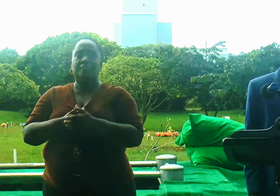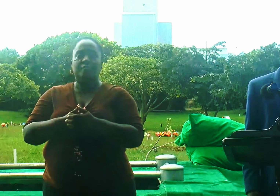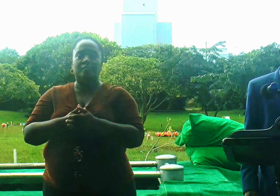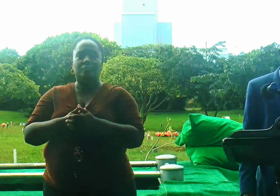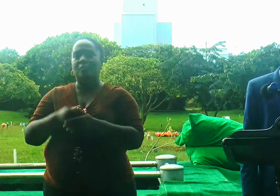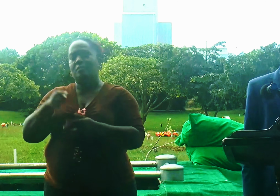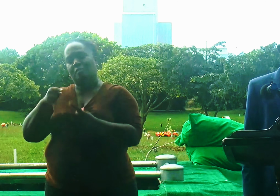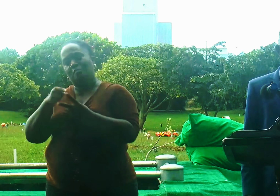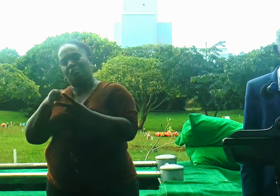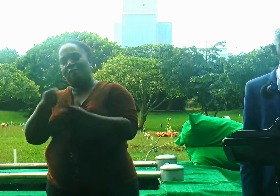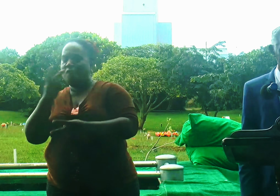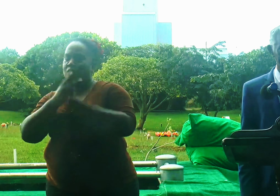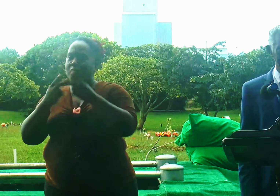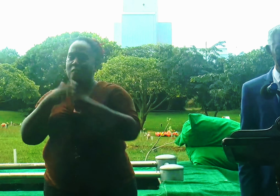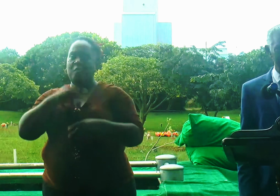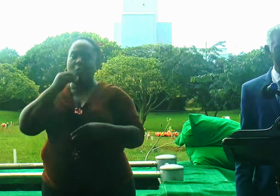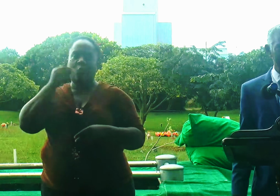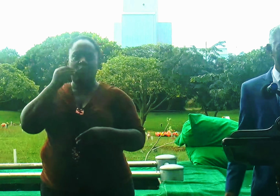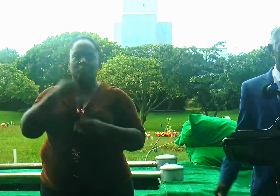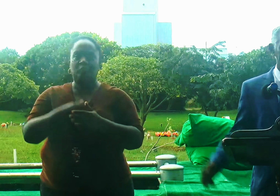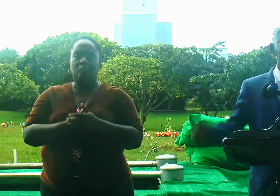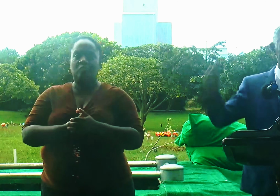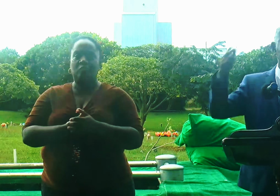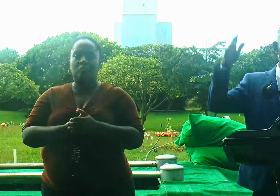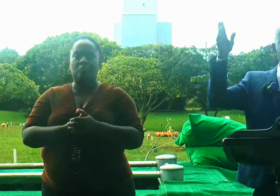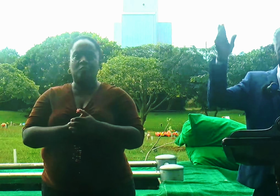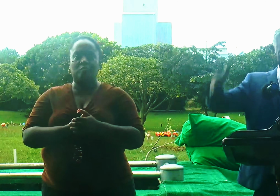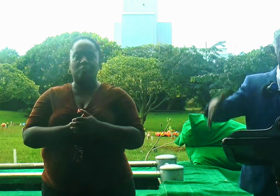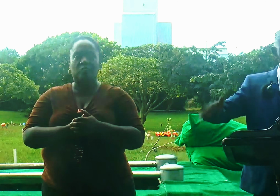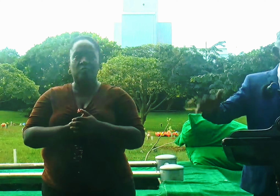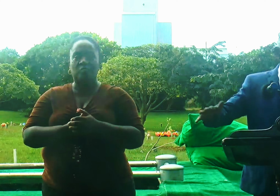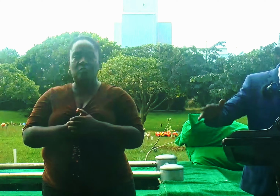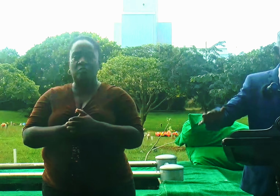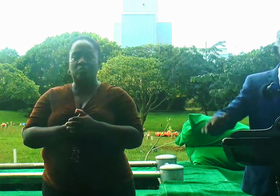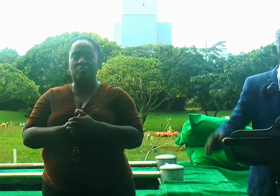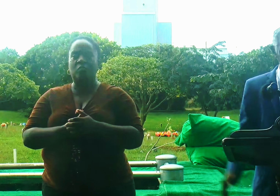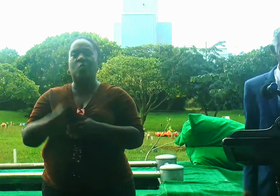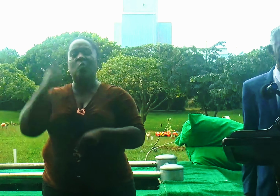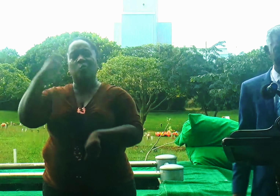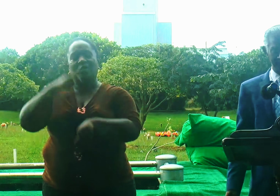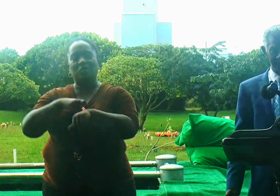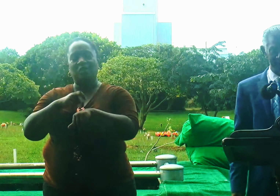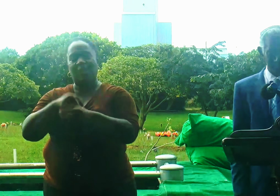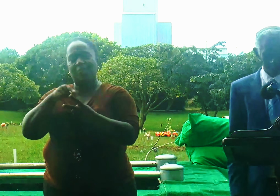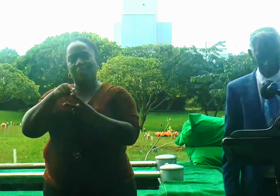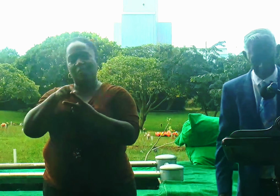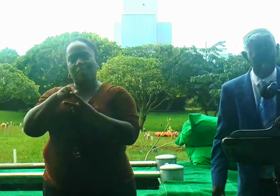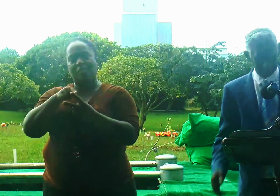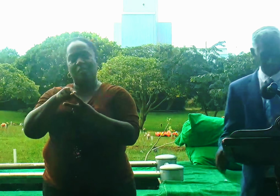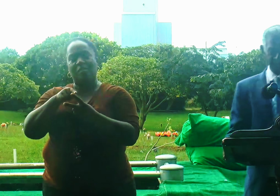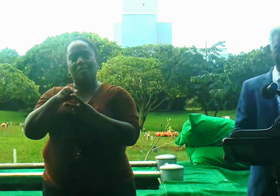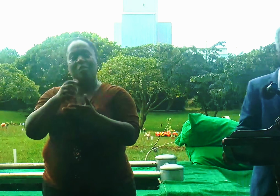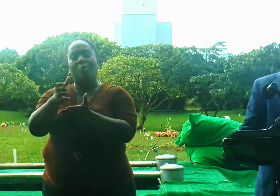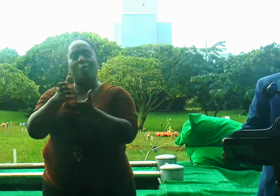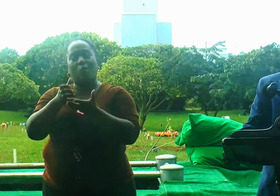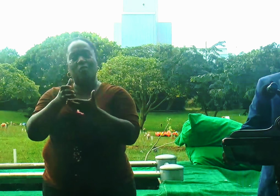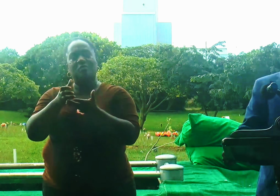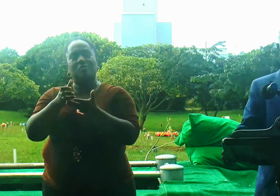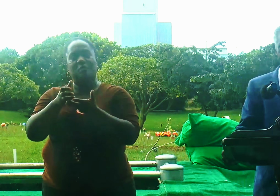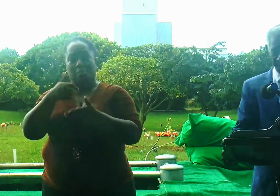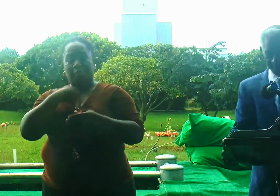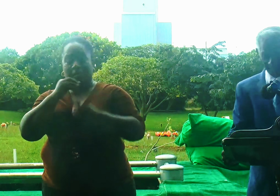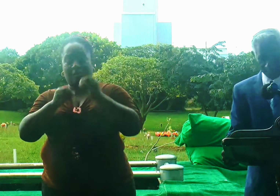would come by me, and even wanted one time where I lived, there was a downstairs that wanted fixing, if I could fix it up for him to